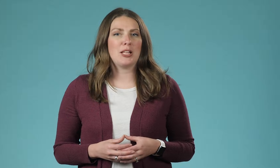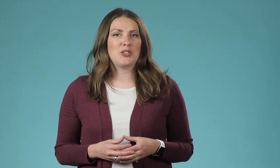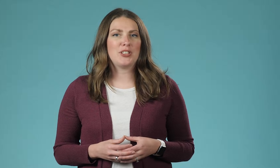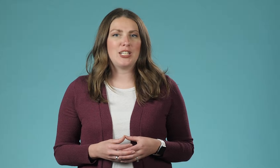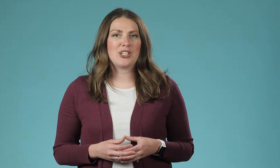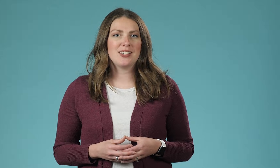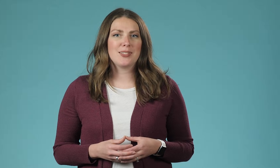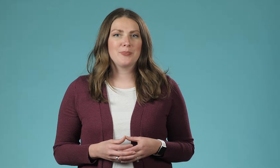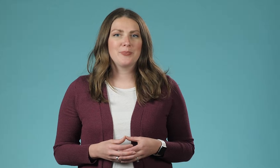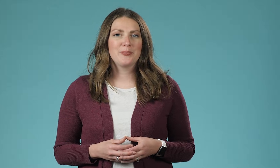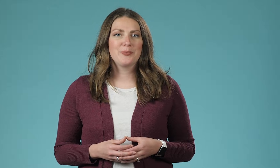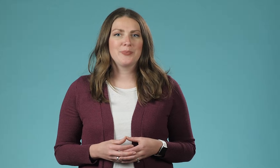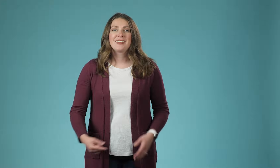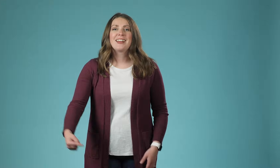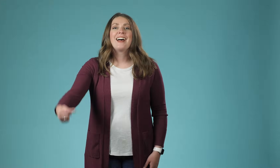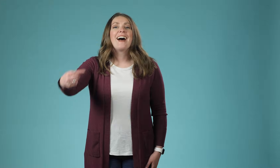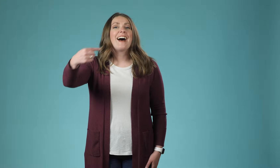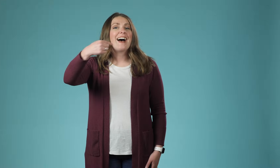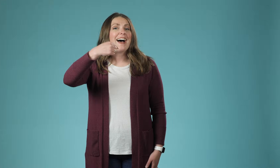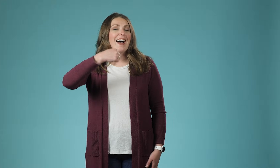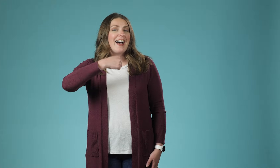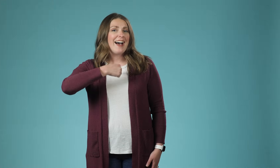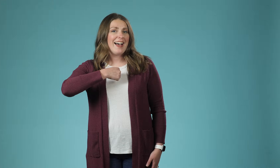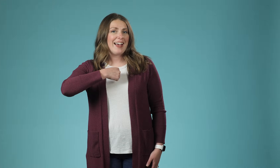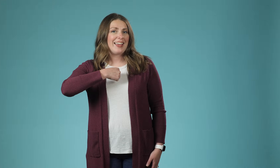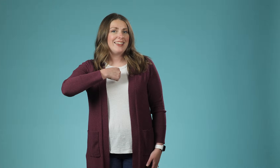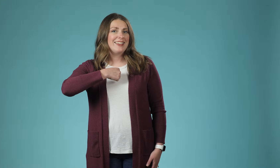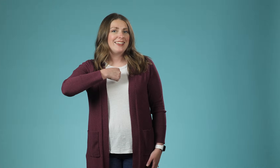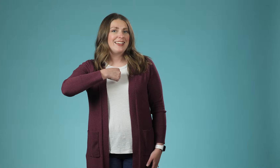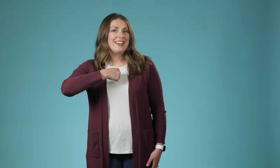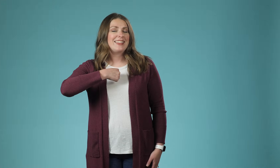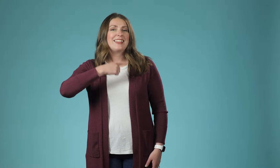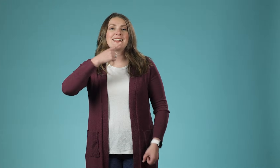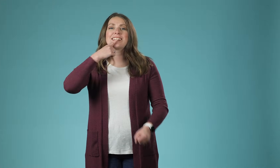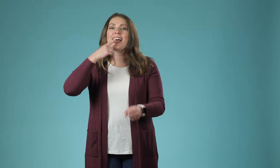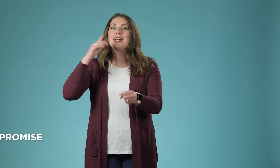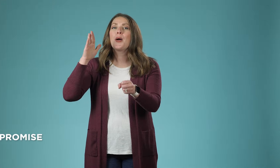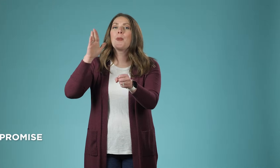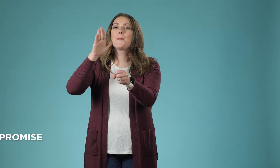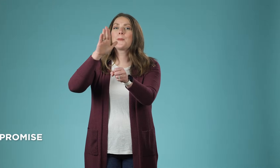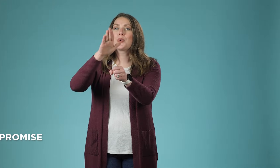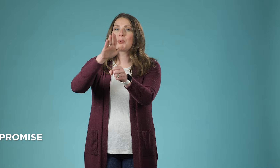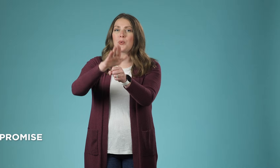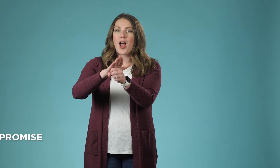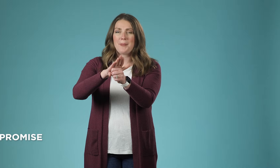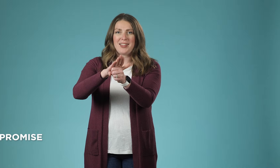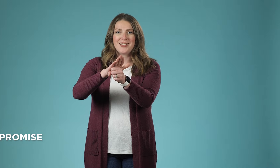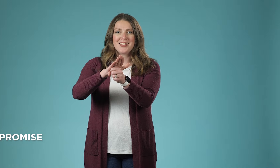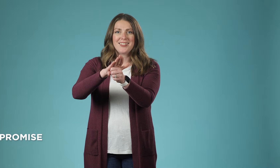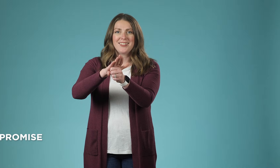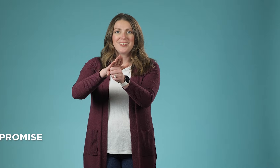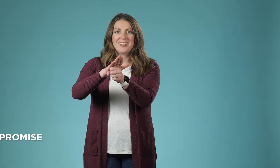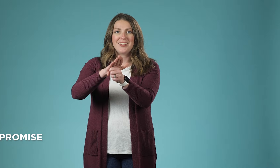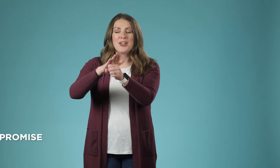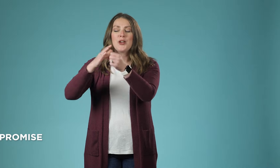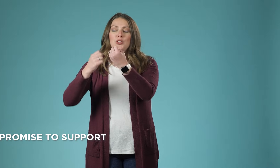of Allegiance. I, then the sign promise